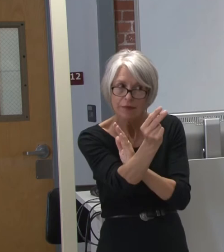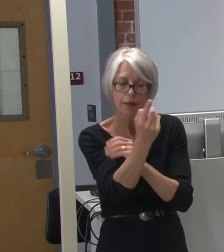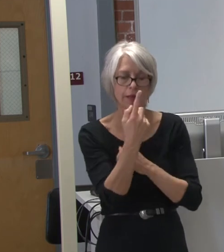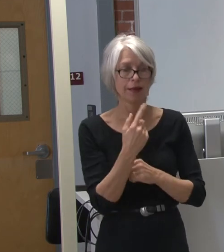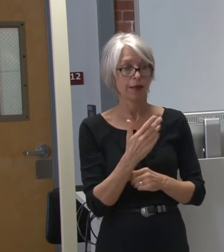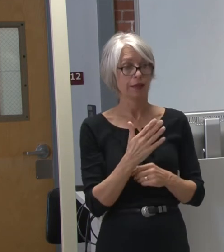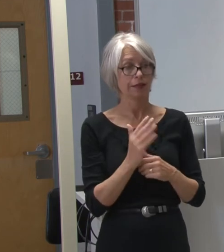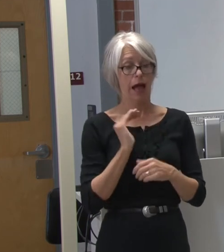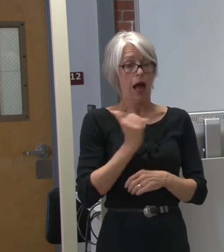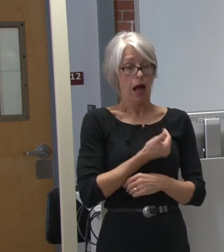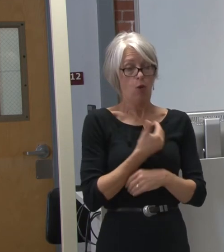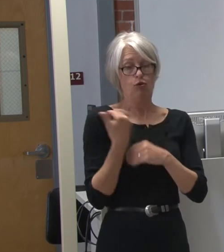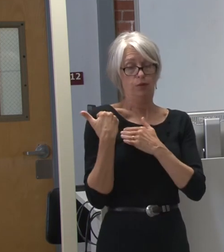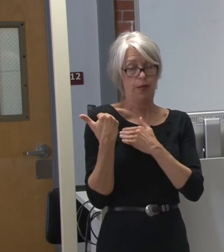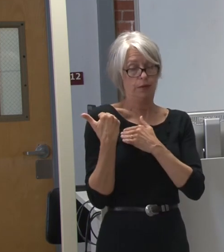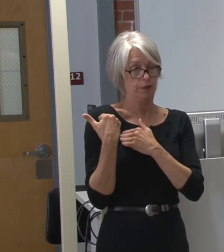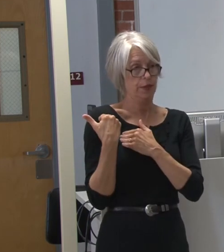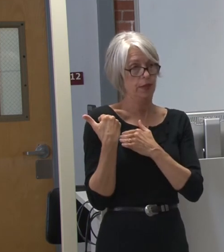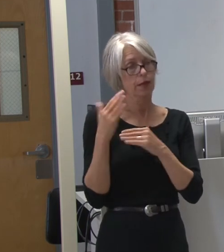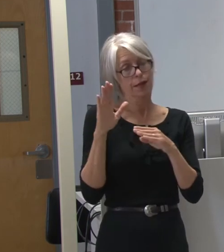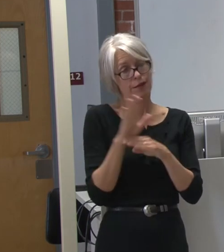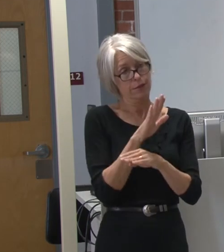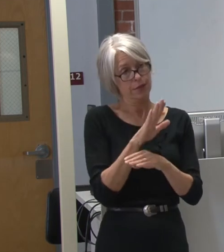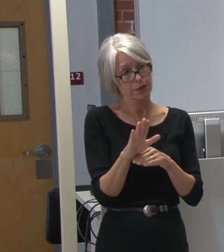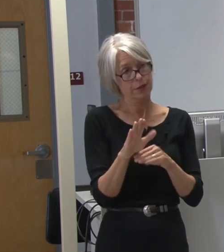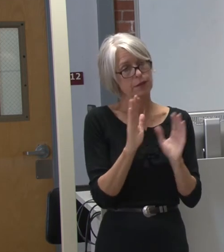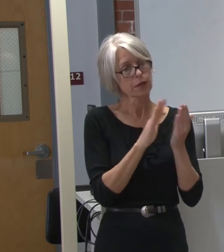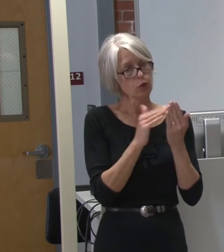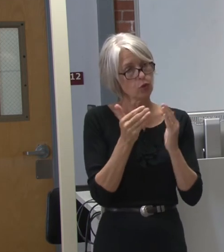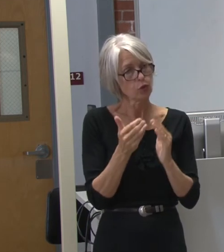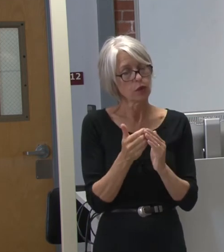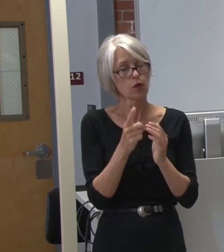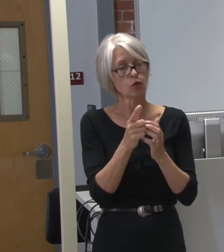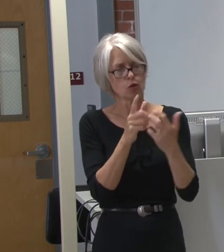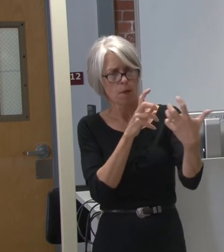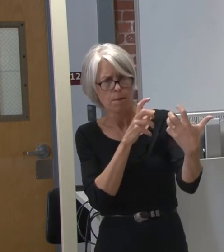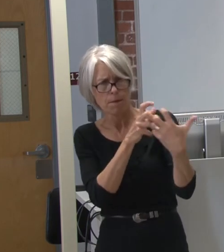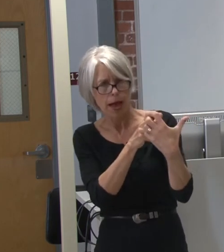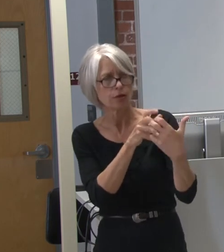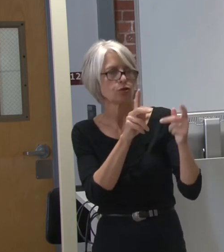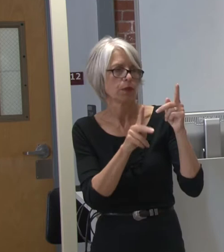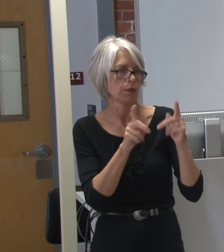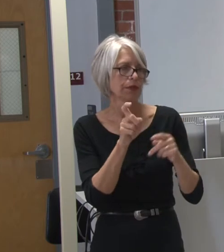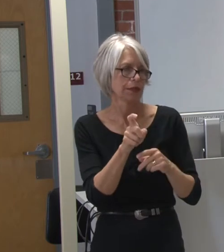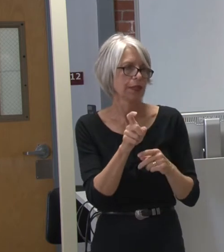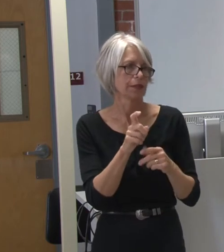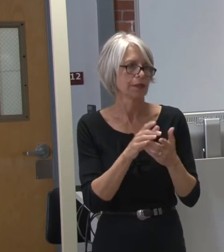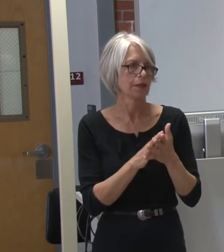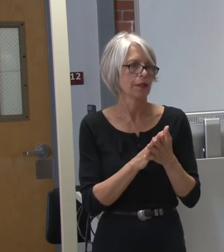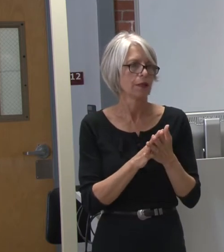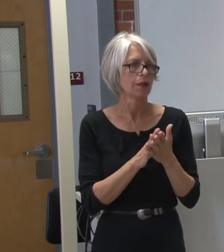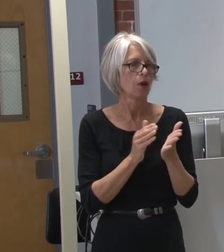us in the business community and in government to meet people where they are. Because so often,